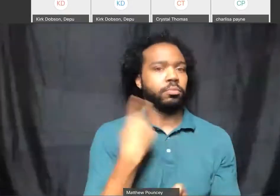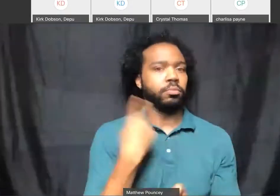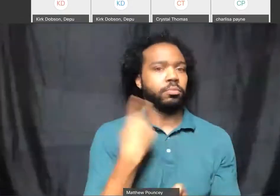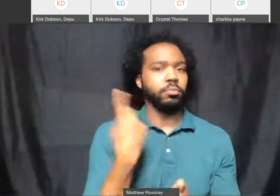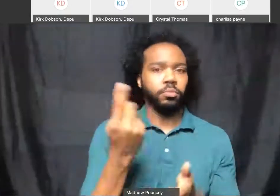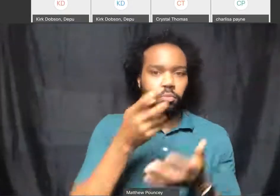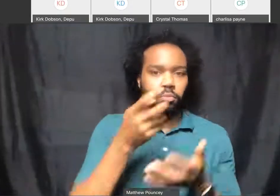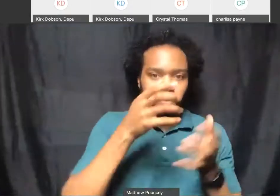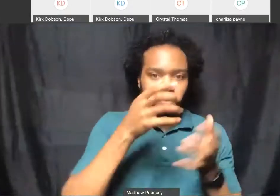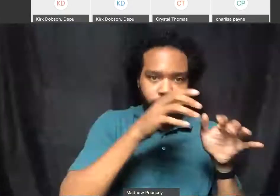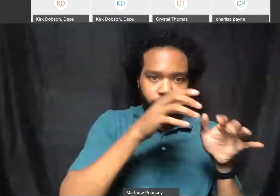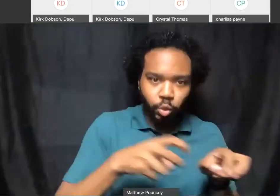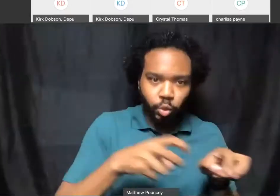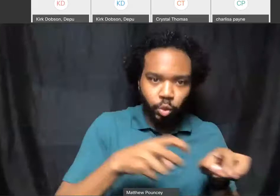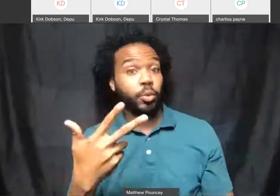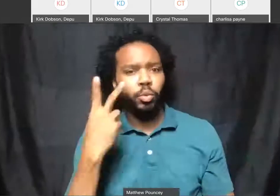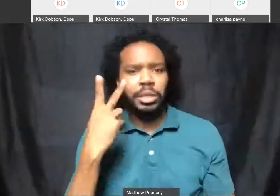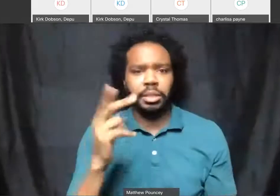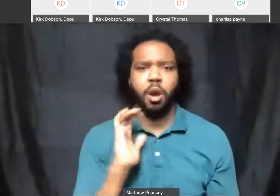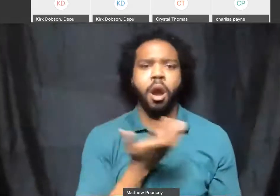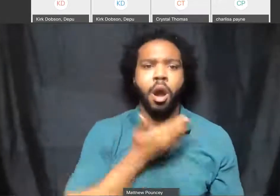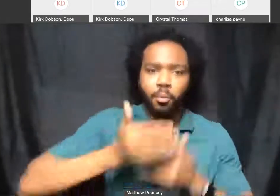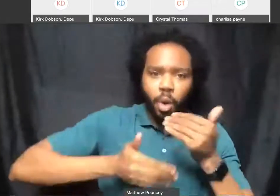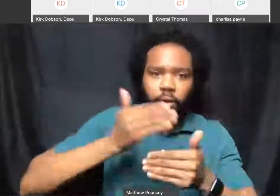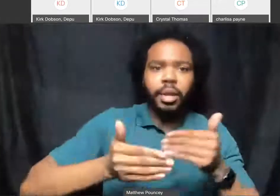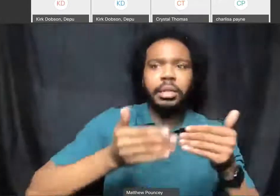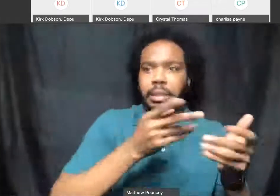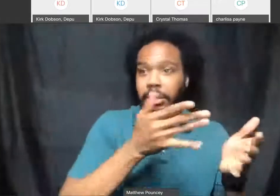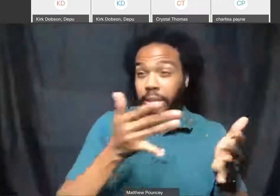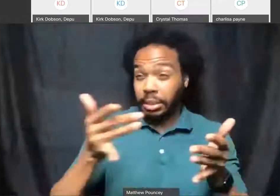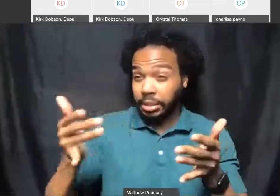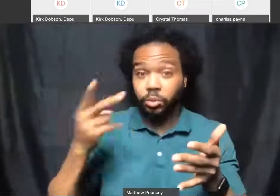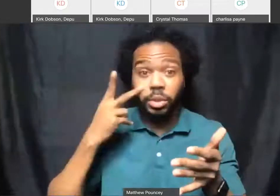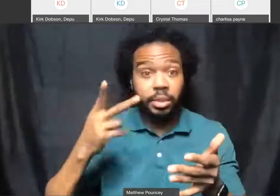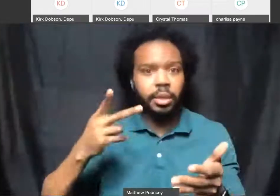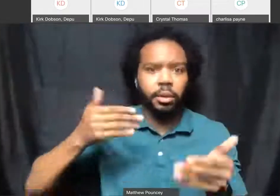track what our progress is so that you can see how soon we may be there.